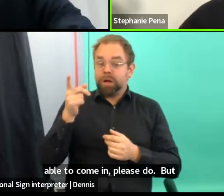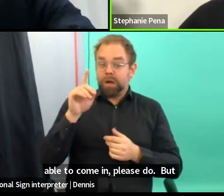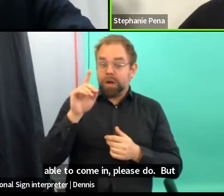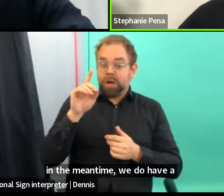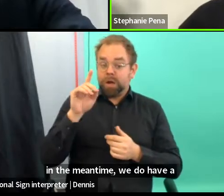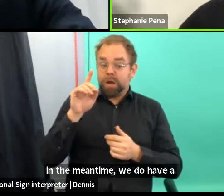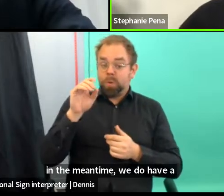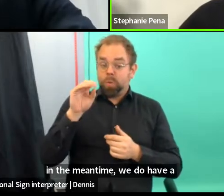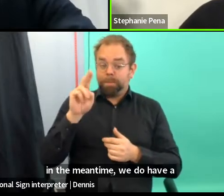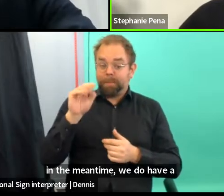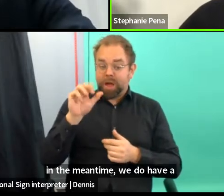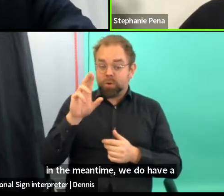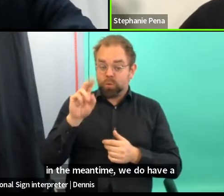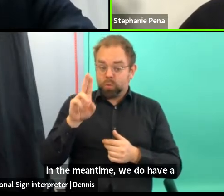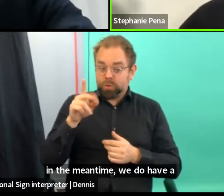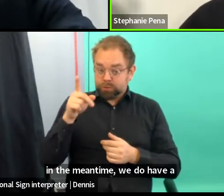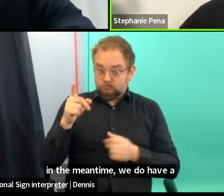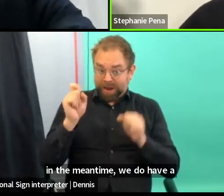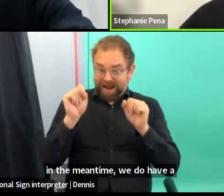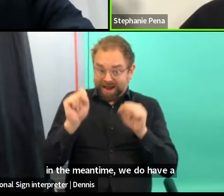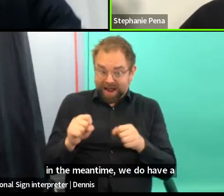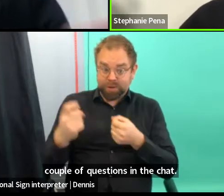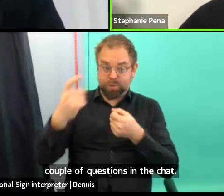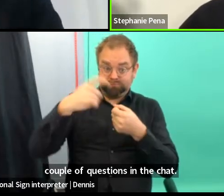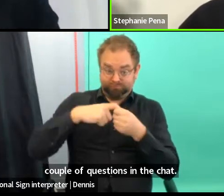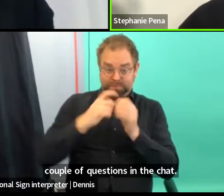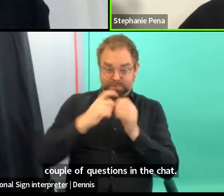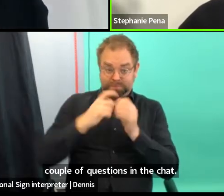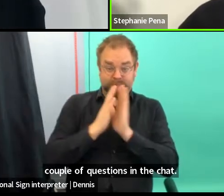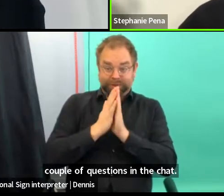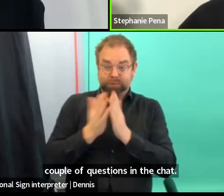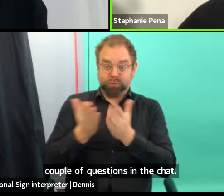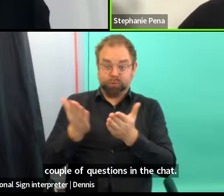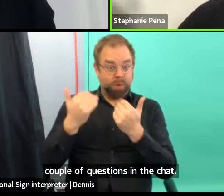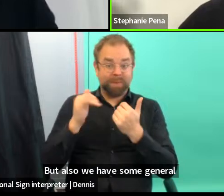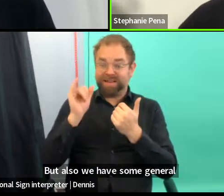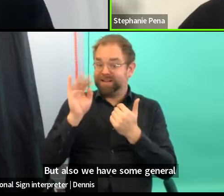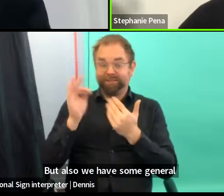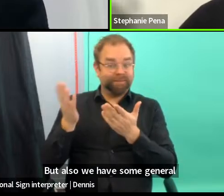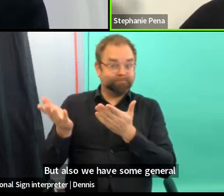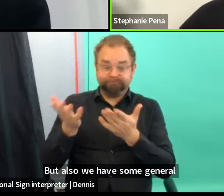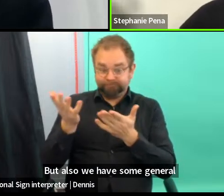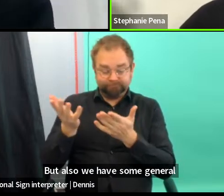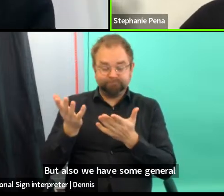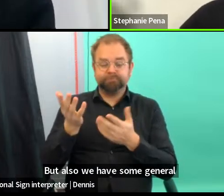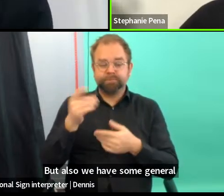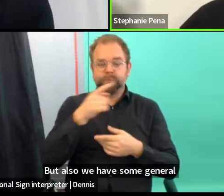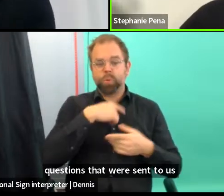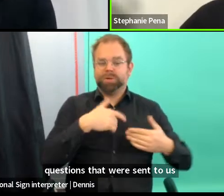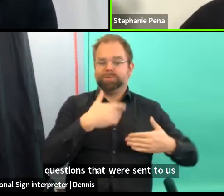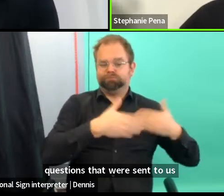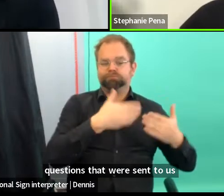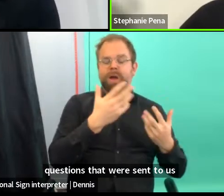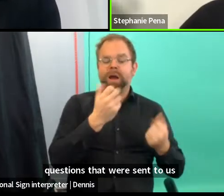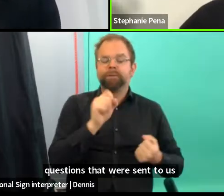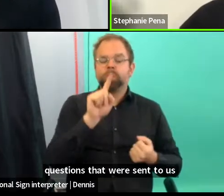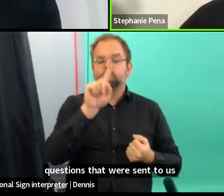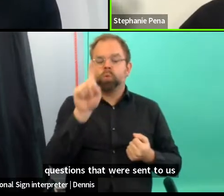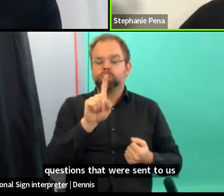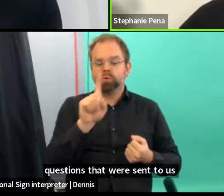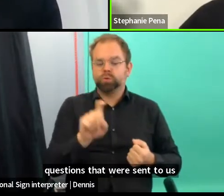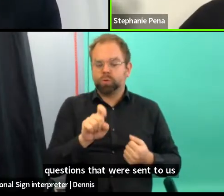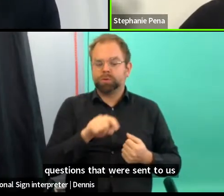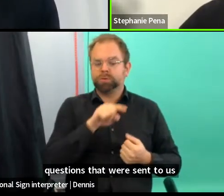of questions in the chat, but also we have some general questions that were sent to us ahead of time. So please, panelists, feel free to